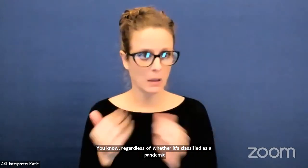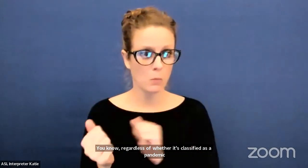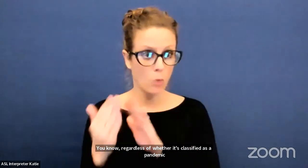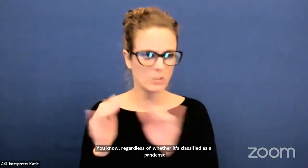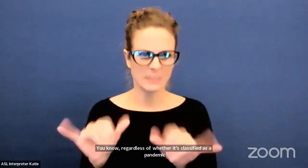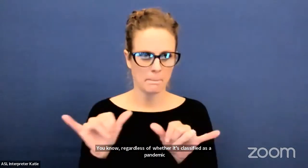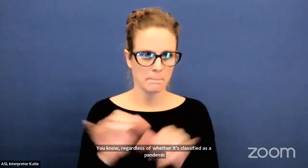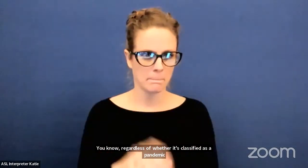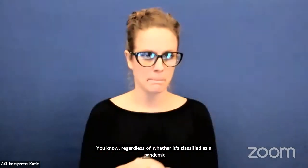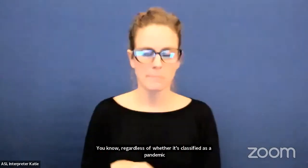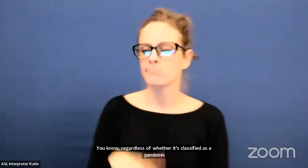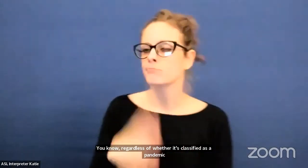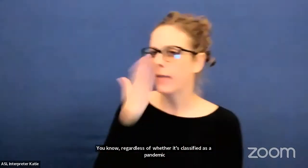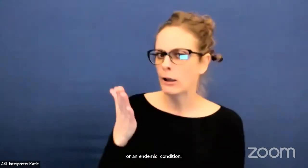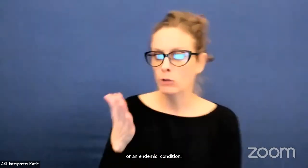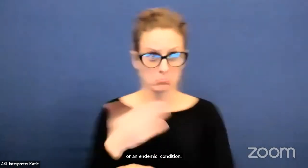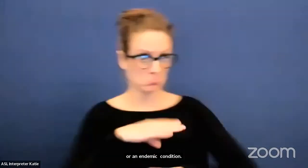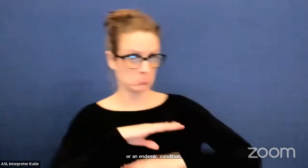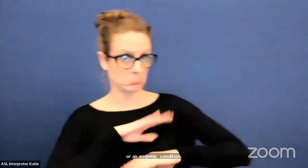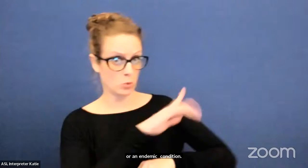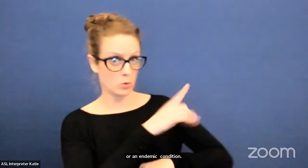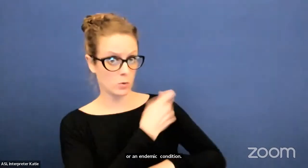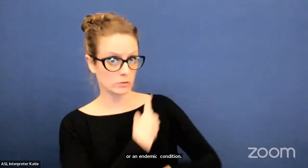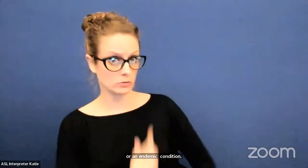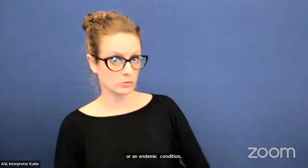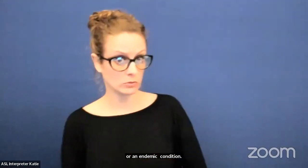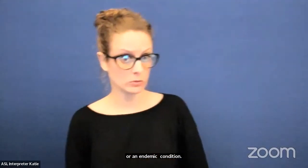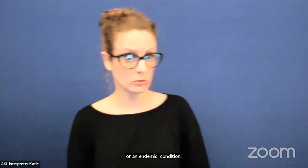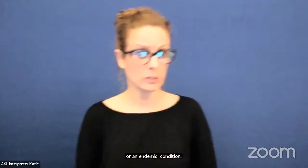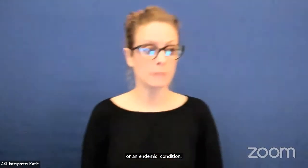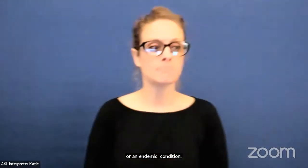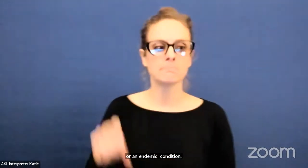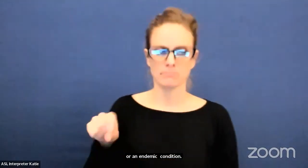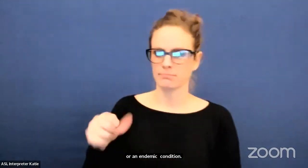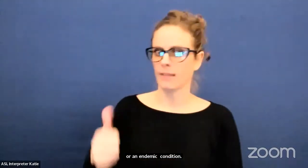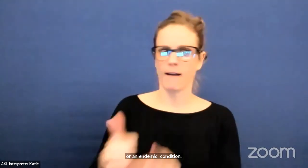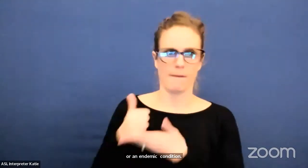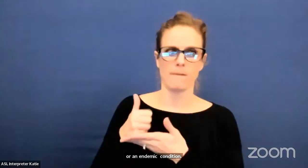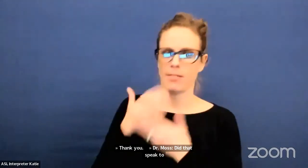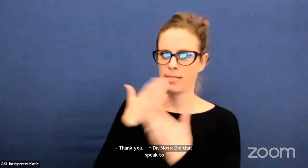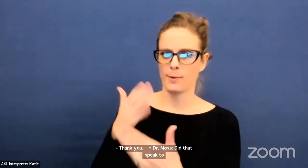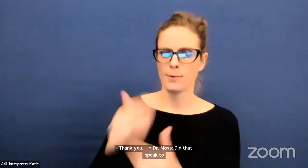Thank you. Did that speak to it? Yes, that's really helpful. Thank you.